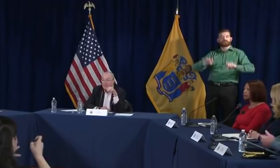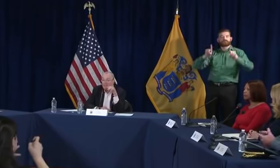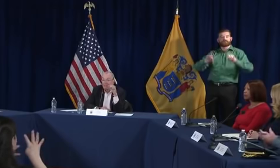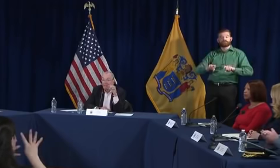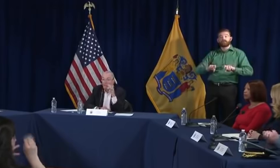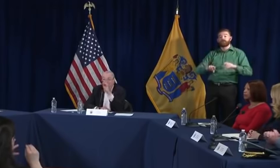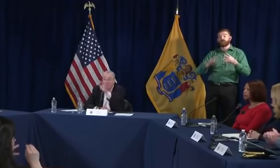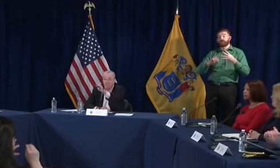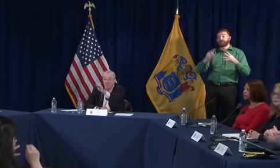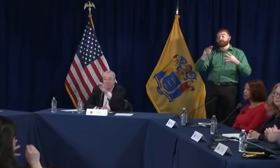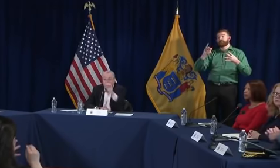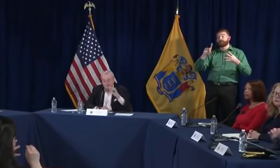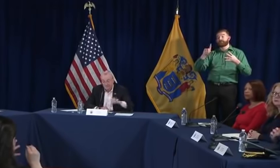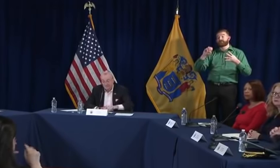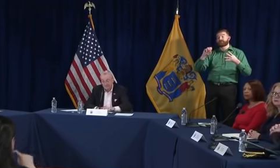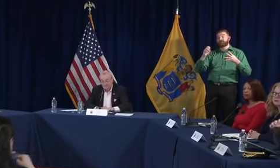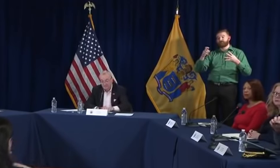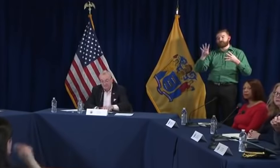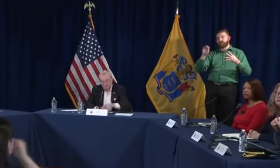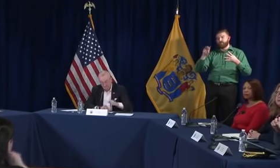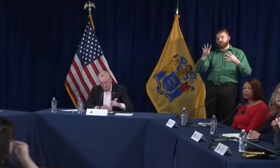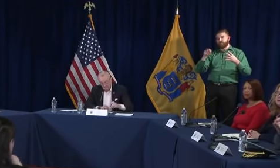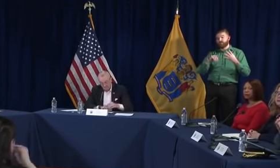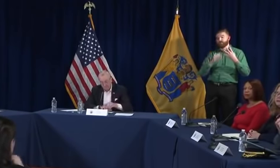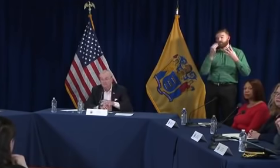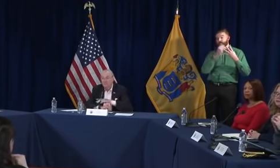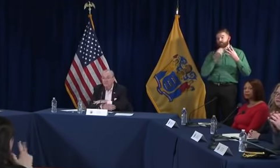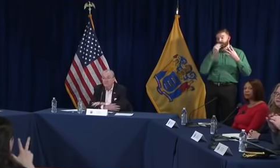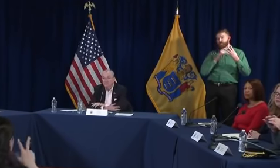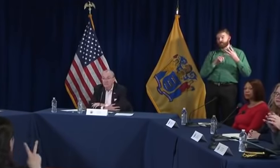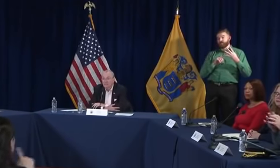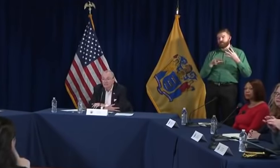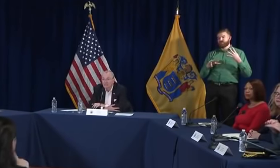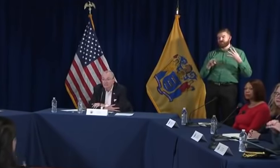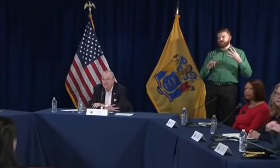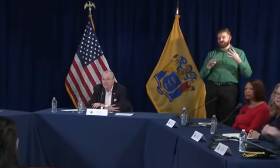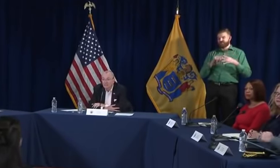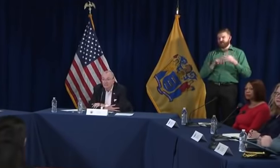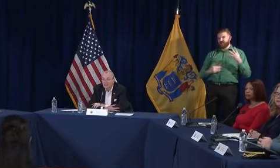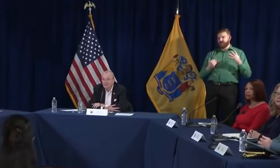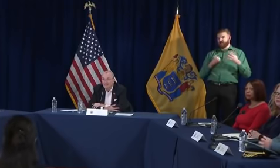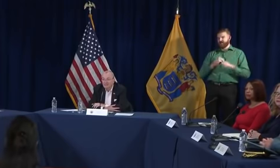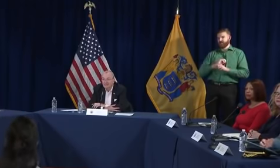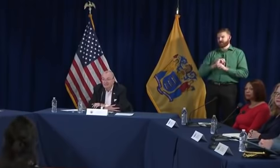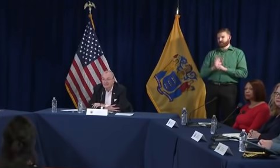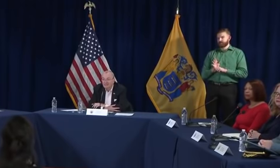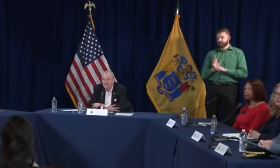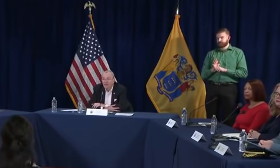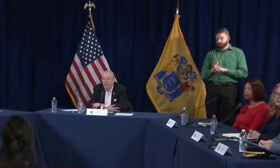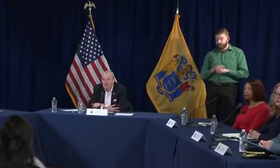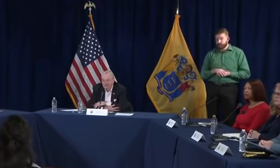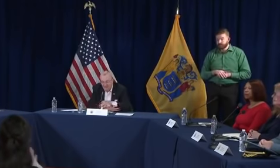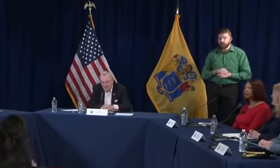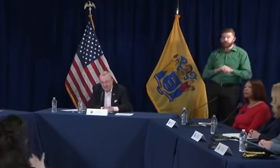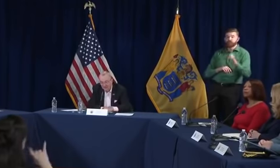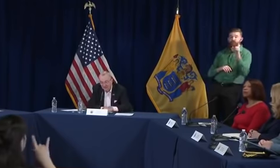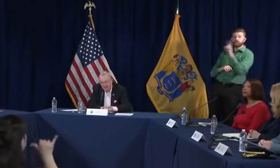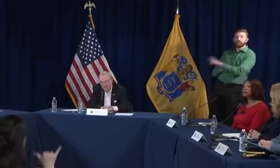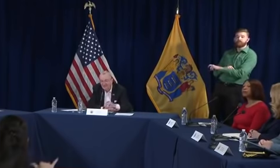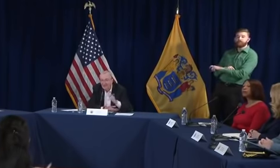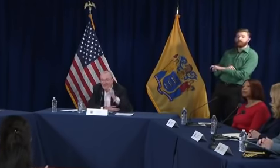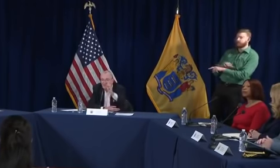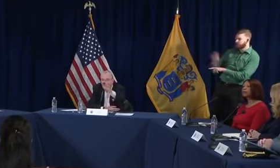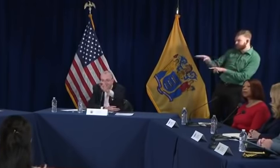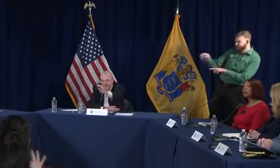top four. Please. This is a question for Commissioner Judy on testing. Sorry, again, I